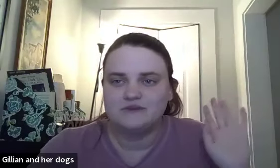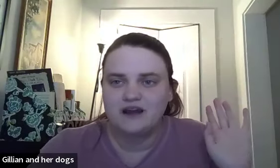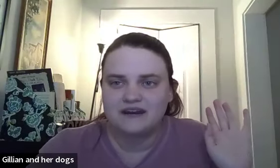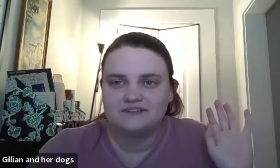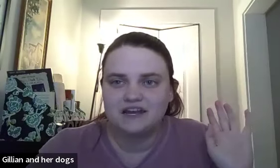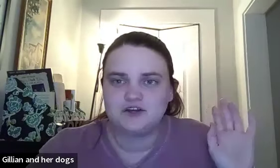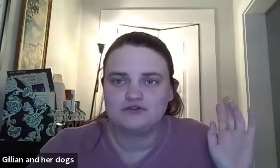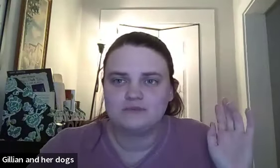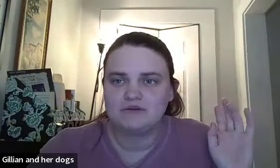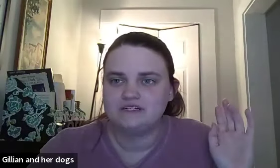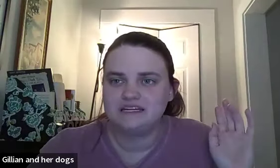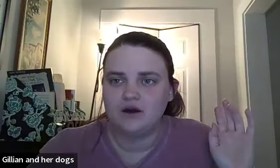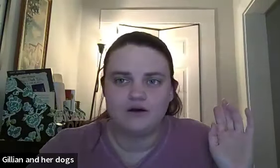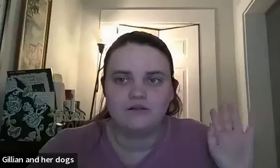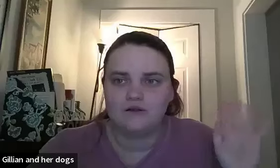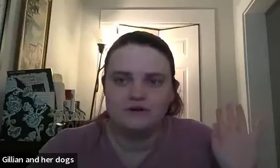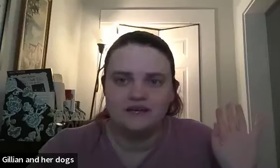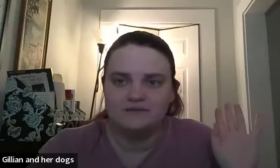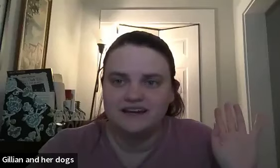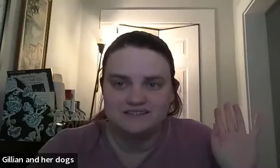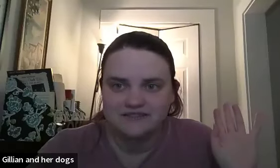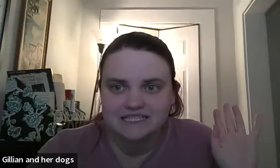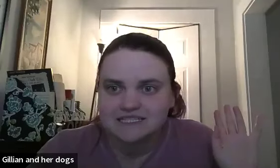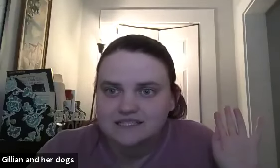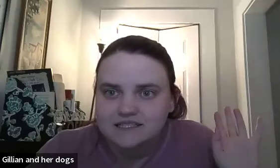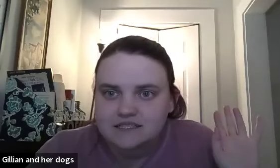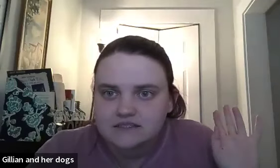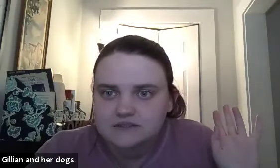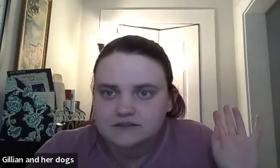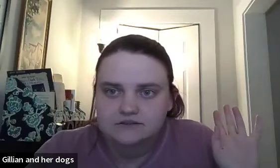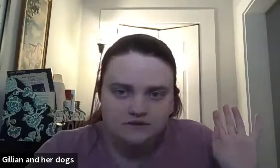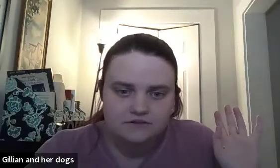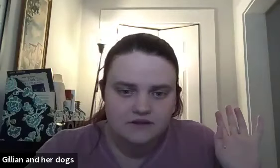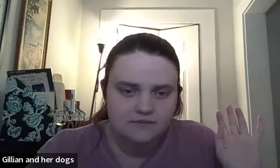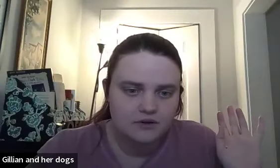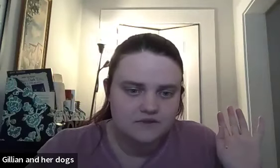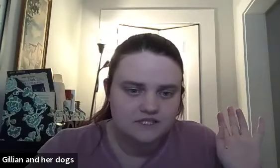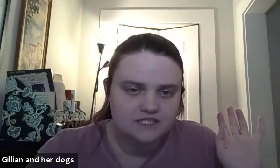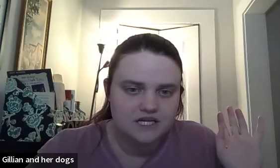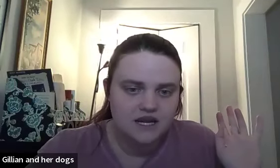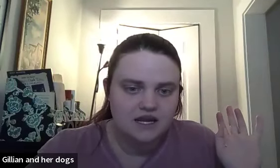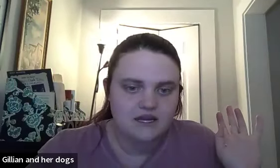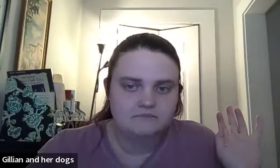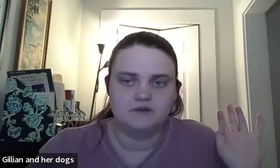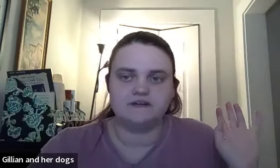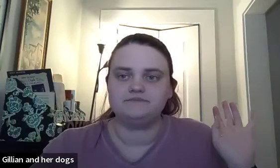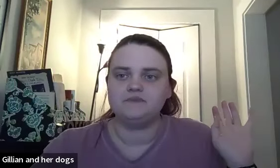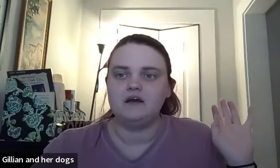throws me off, and I have to kind of go through my routine all over again because of it. Do, do, do, and then pull up the perfect.